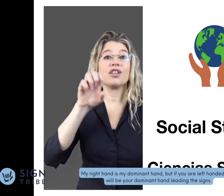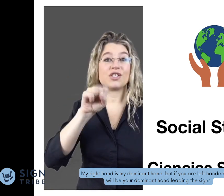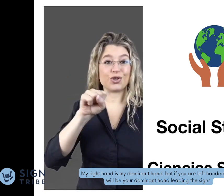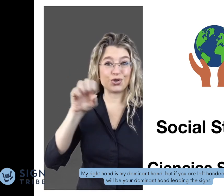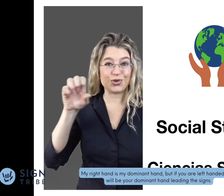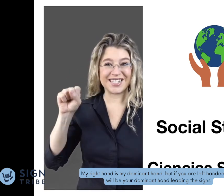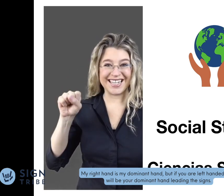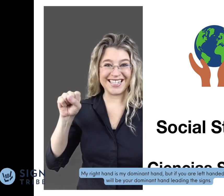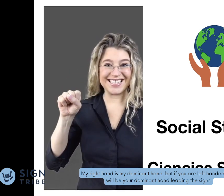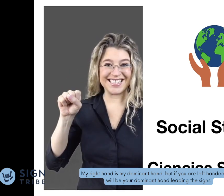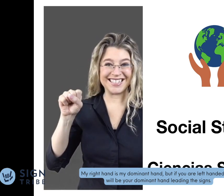Social studies.